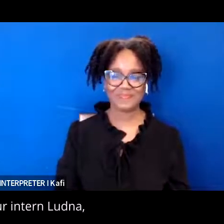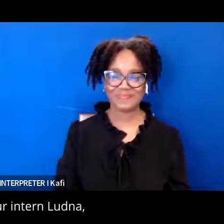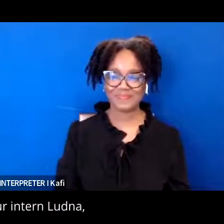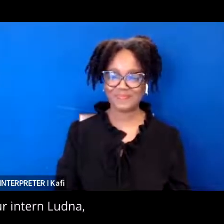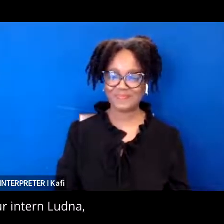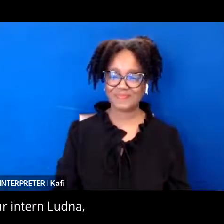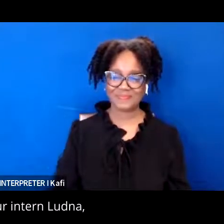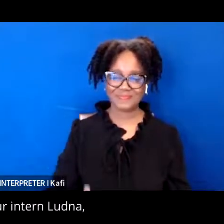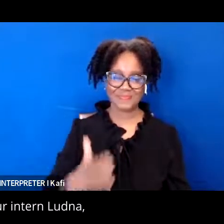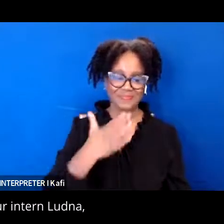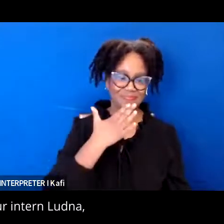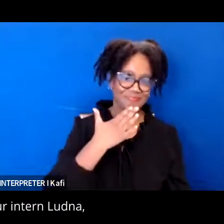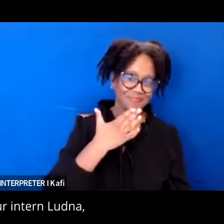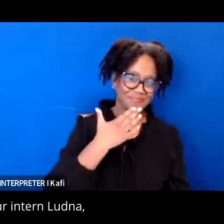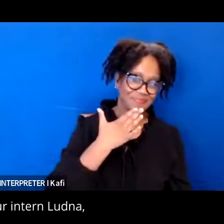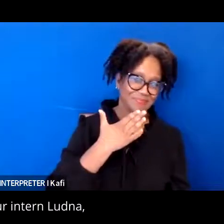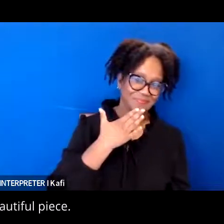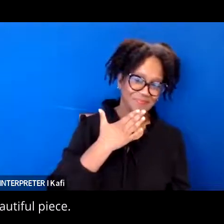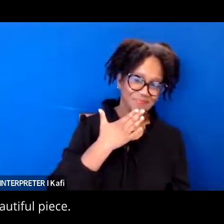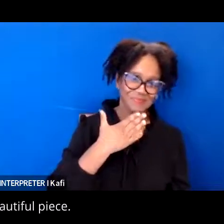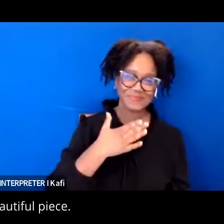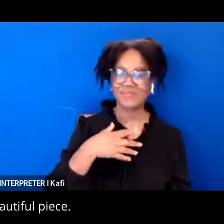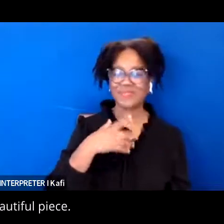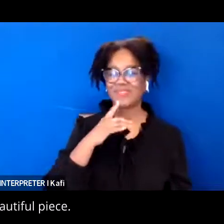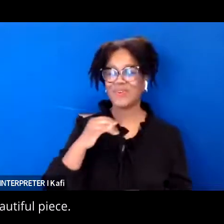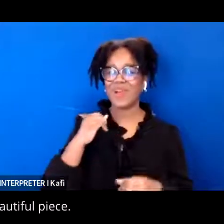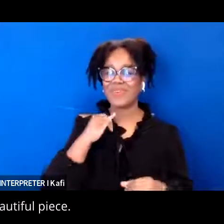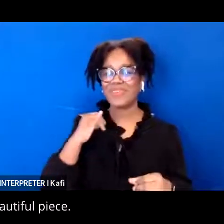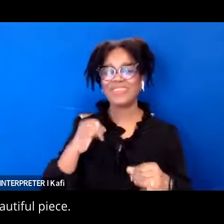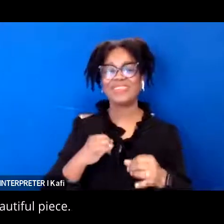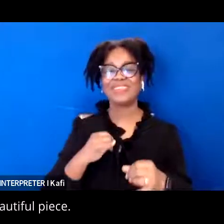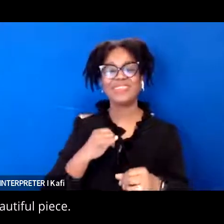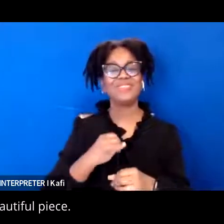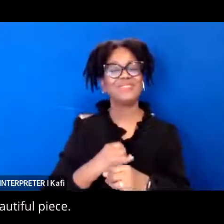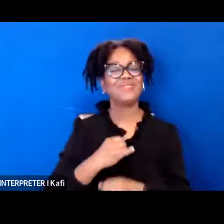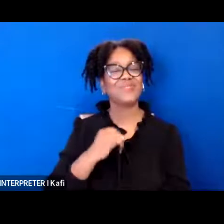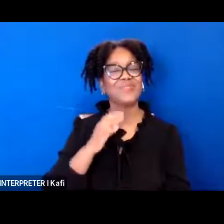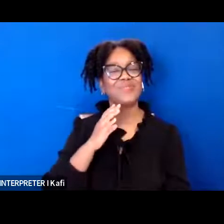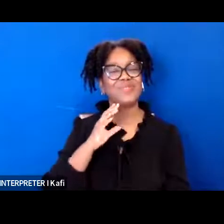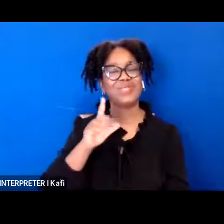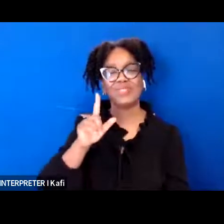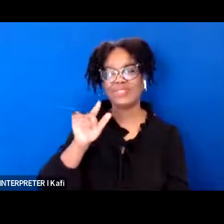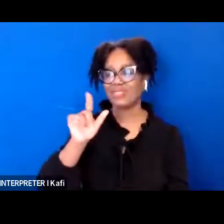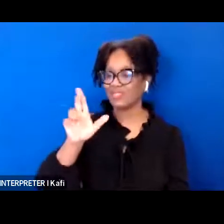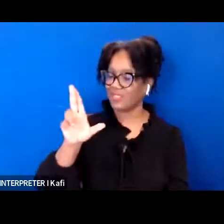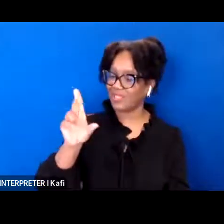so thank you to our intern vladna for creating that beautiful piece